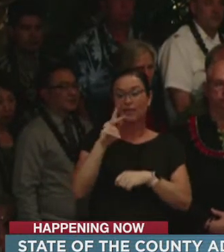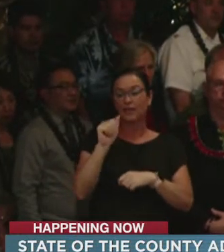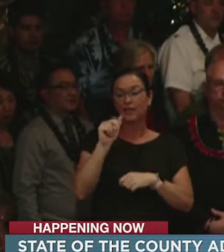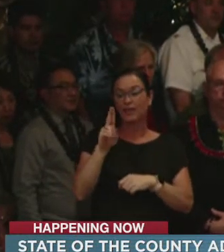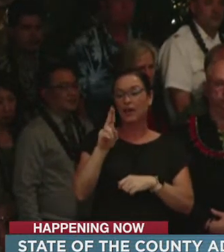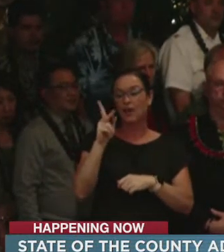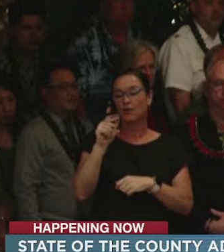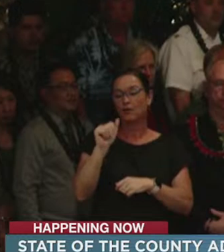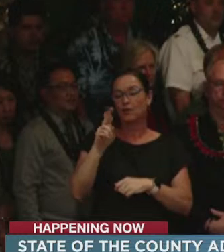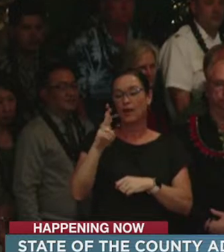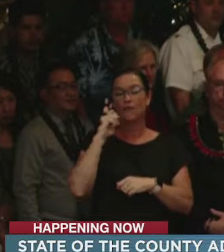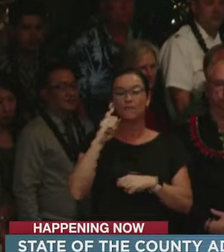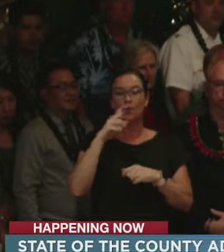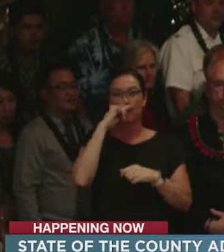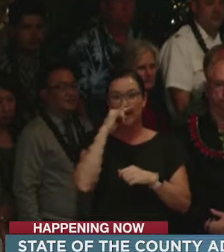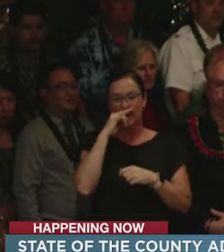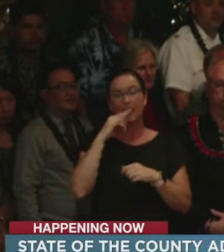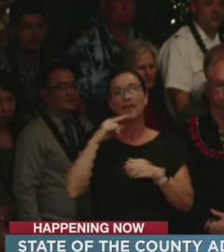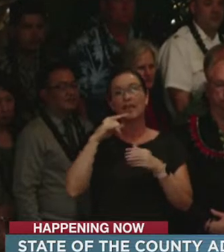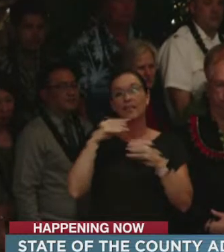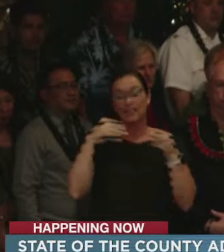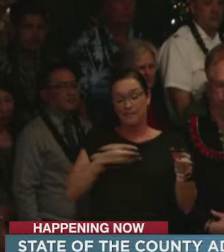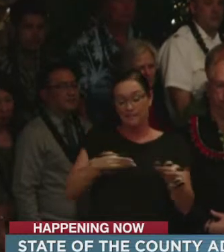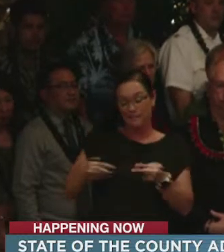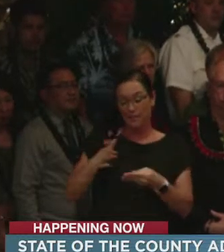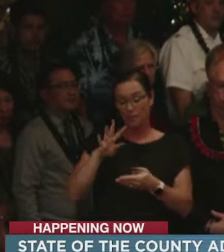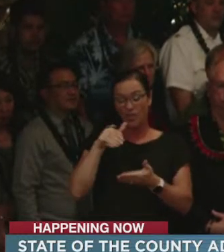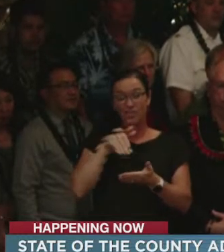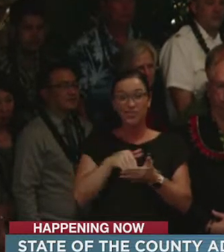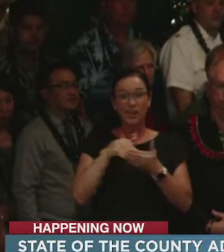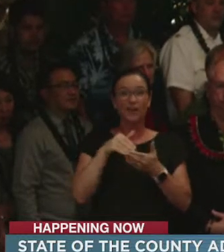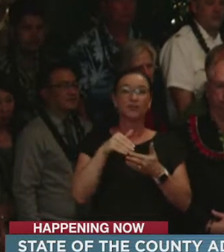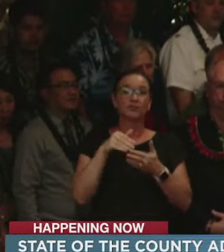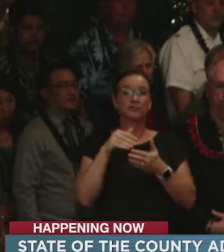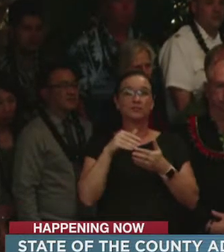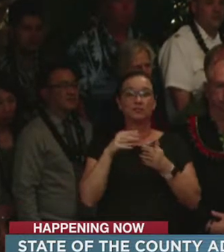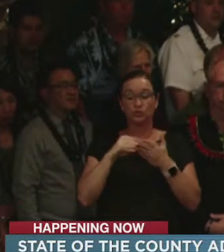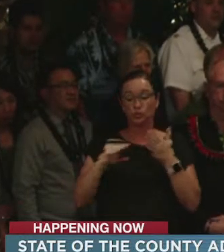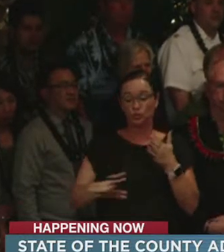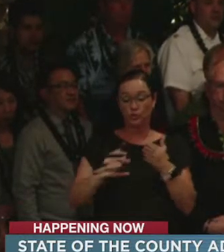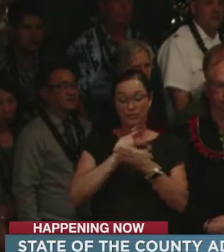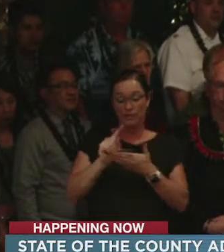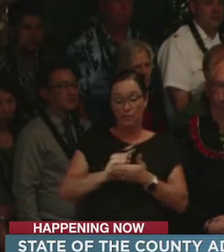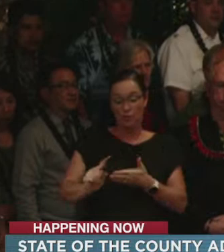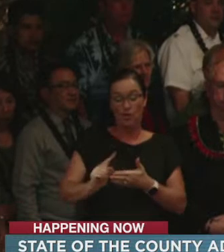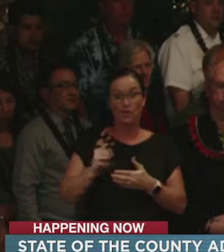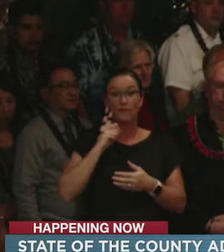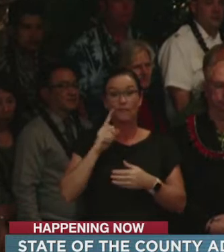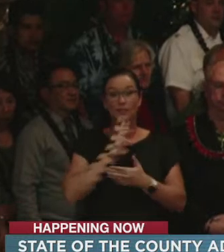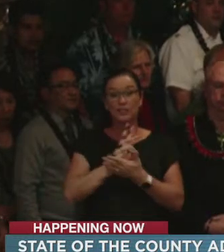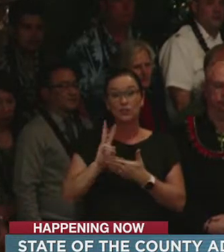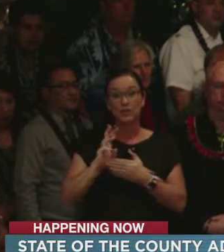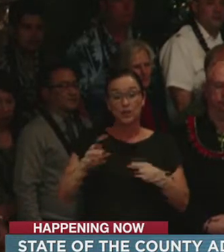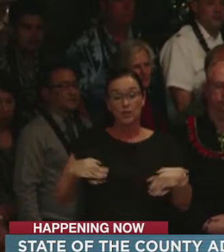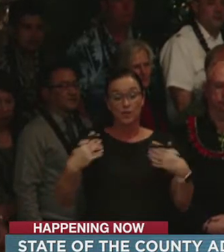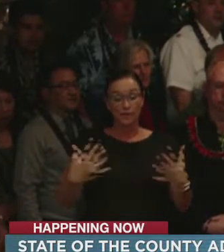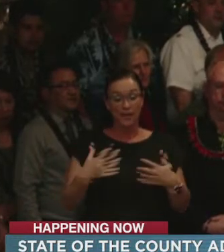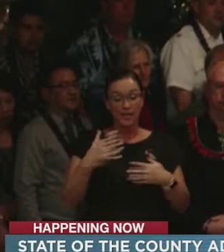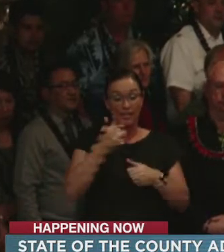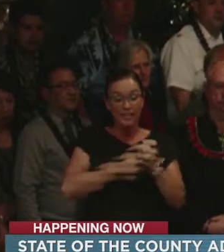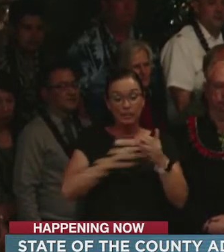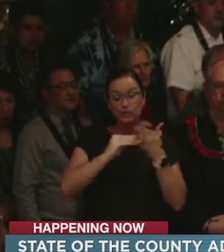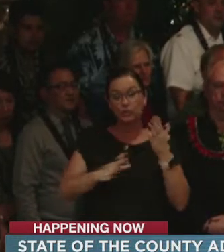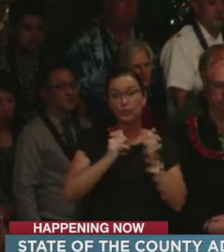fed 4,000 eligible students a week for 6 weeks, providing each student with 10 pounds of locally